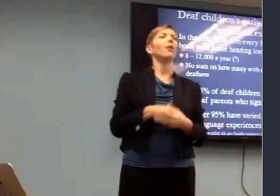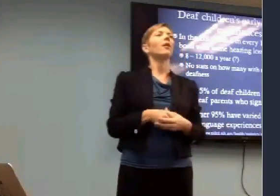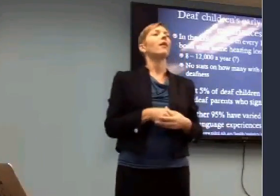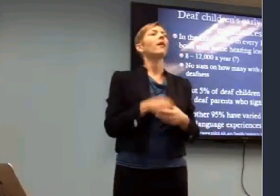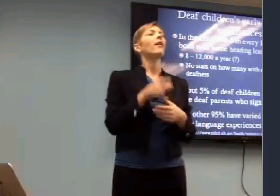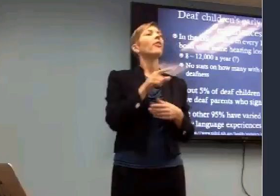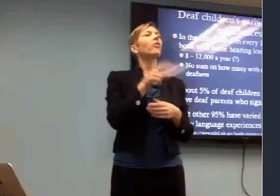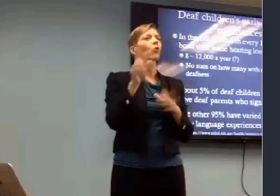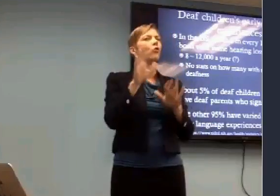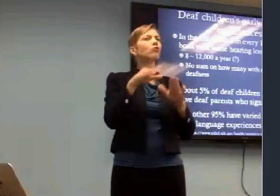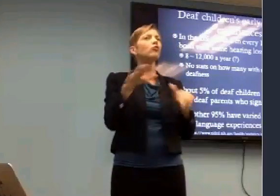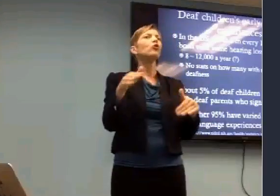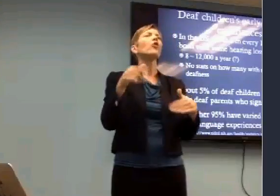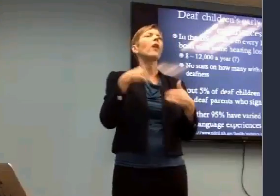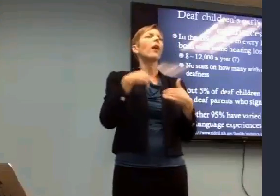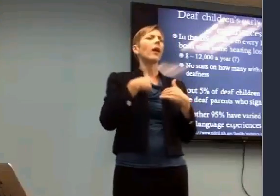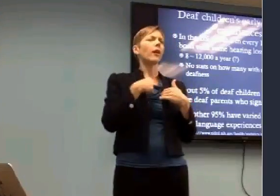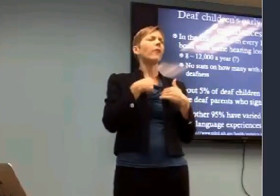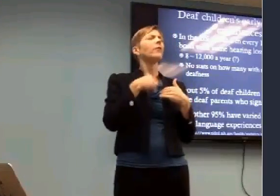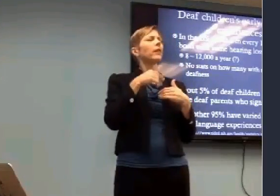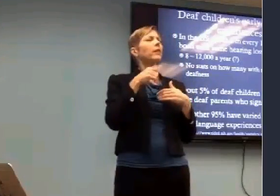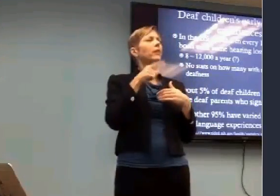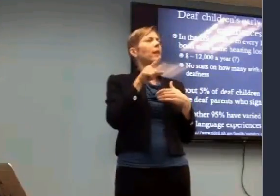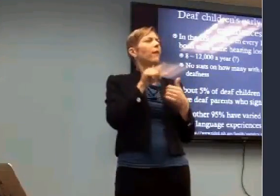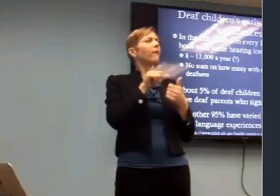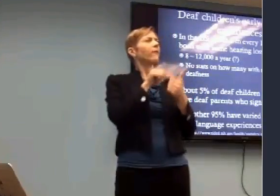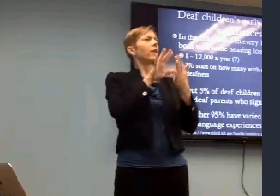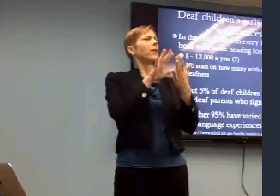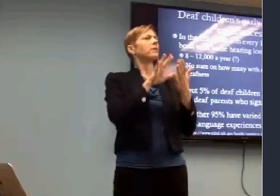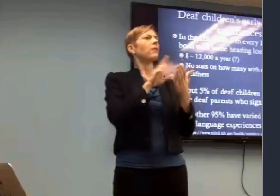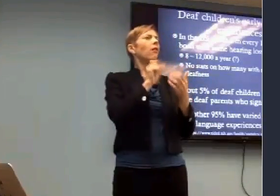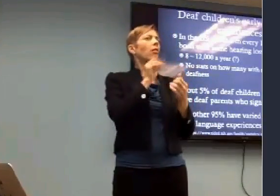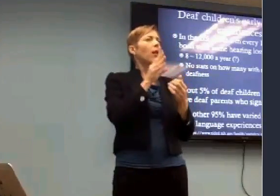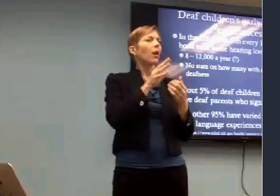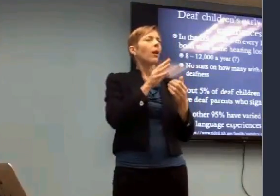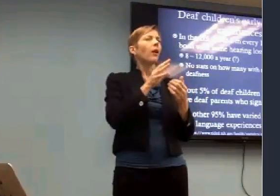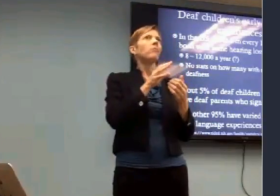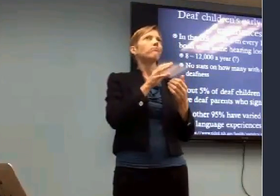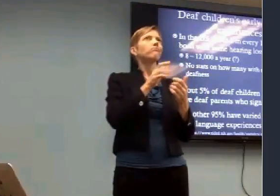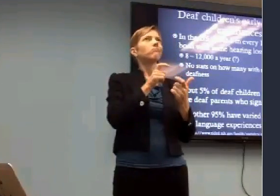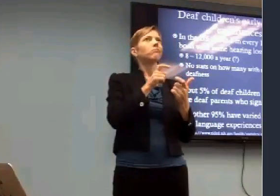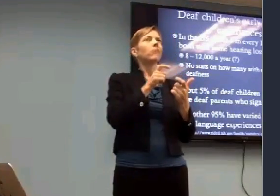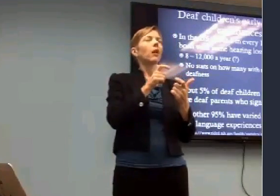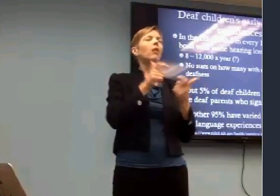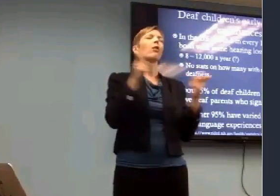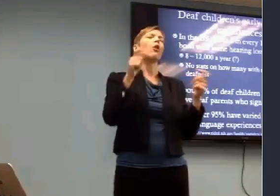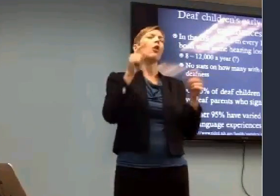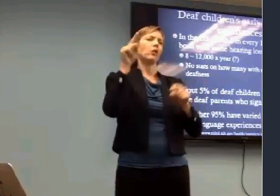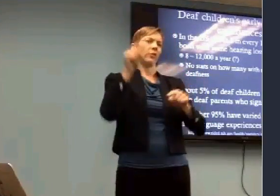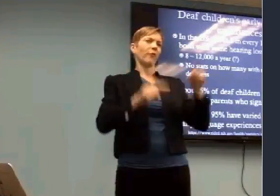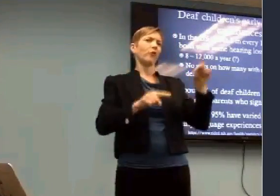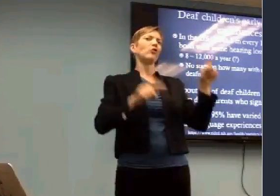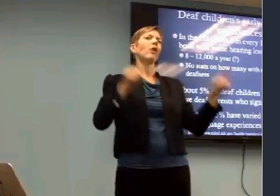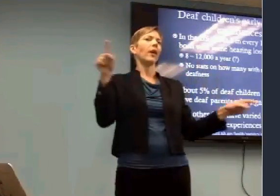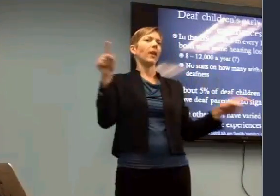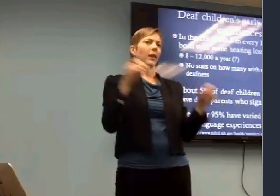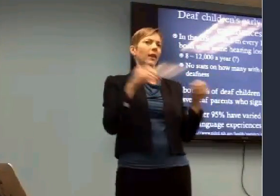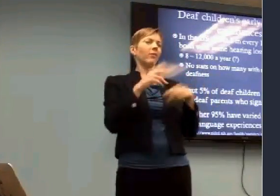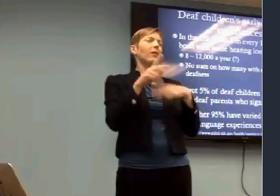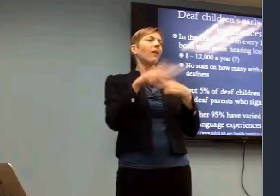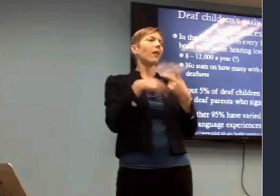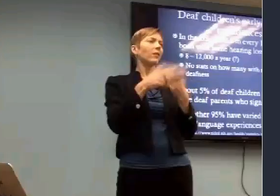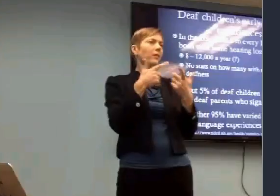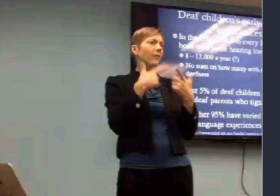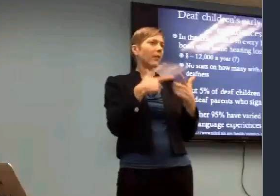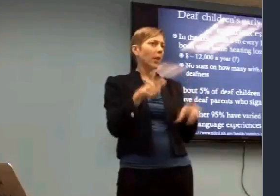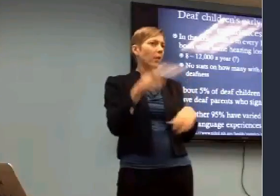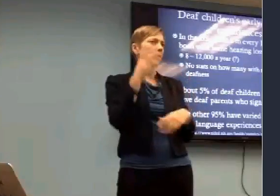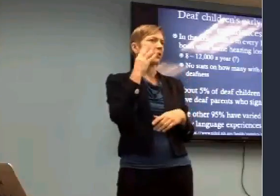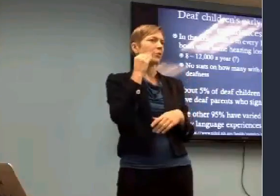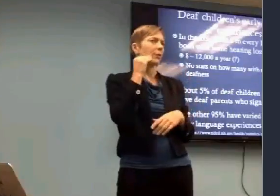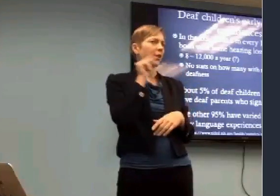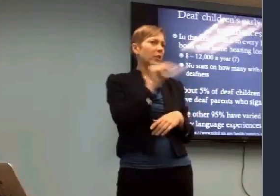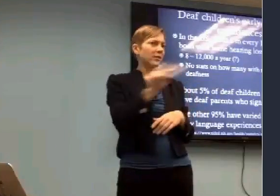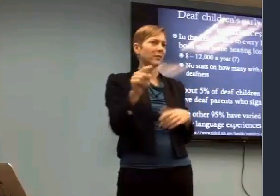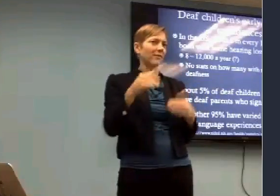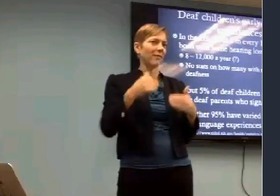language, for those children, these children face a lot of variability and variety in